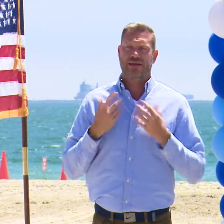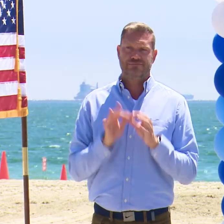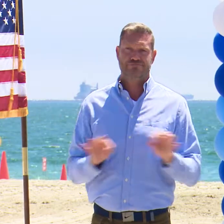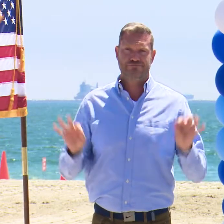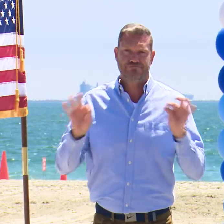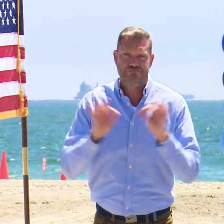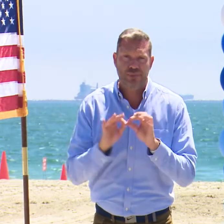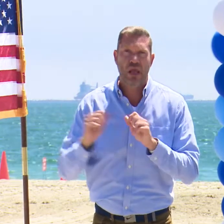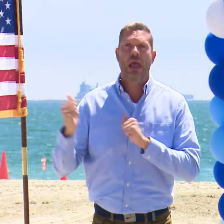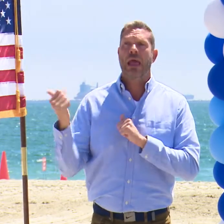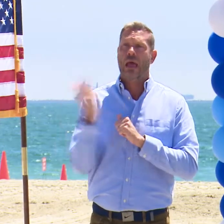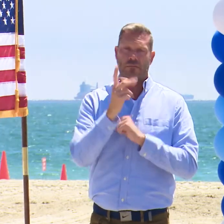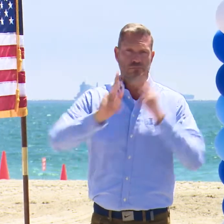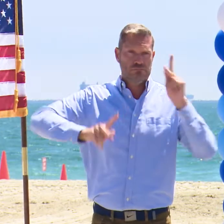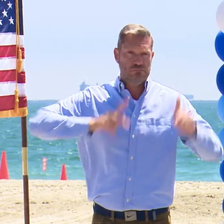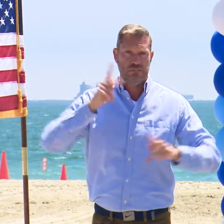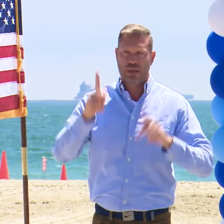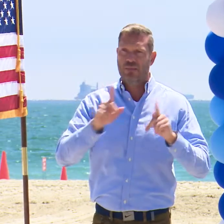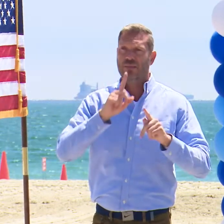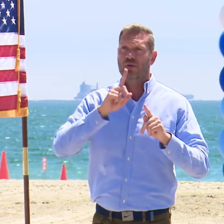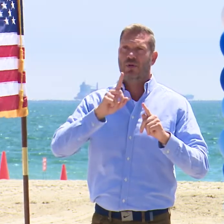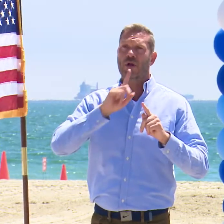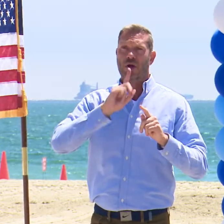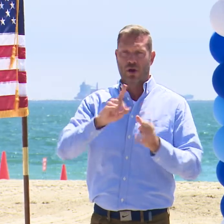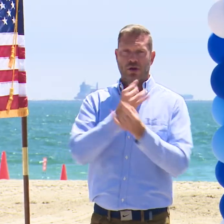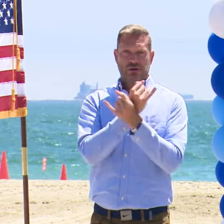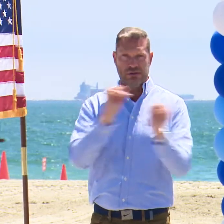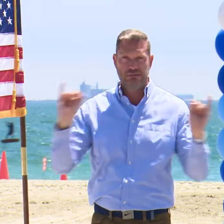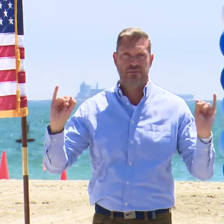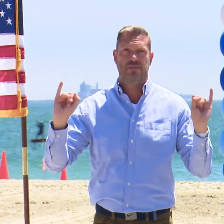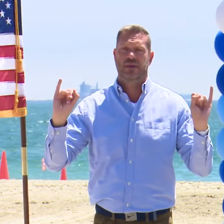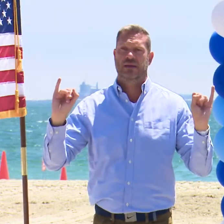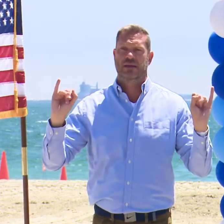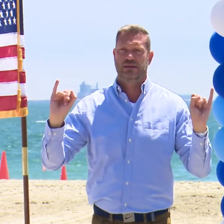meant all people, are interdependent.